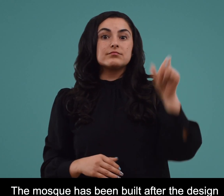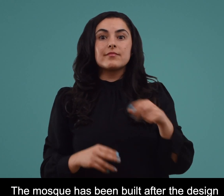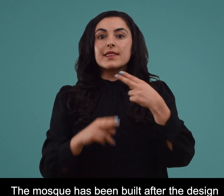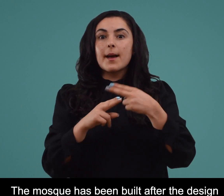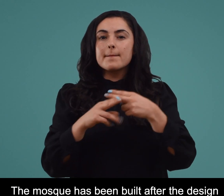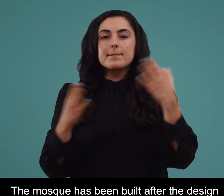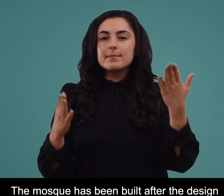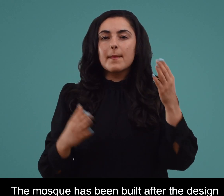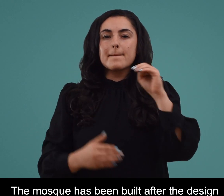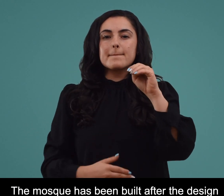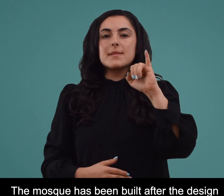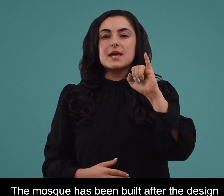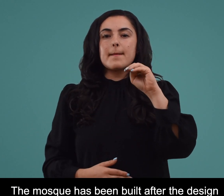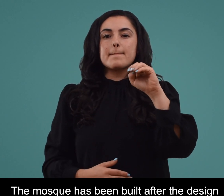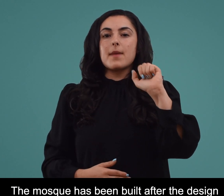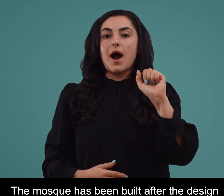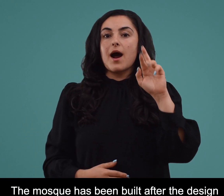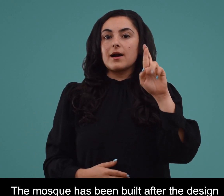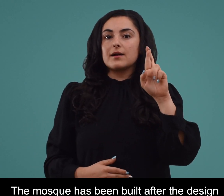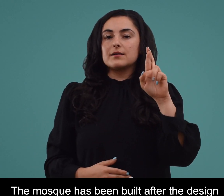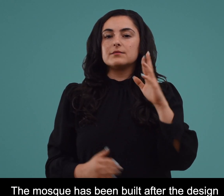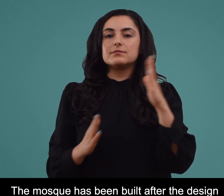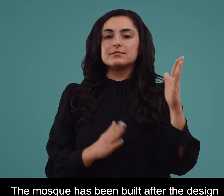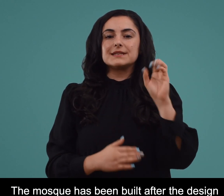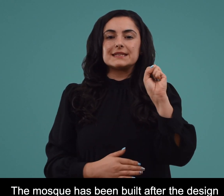Empire, Mimar Sinan.